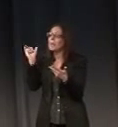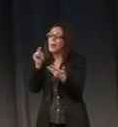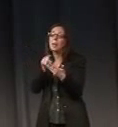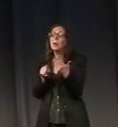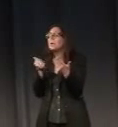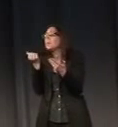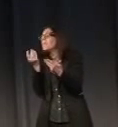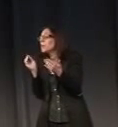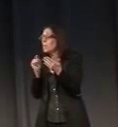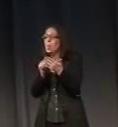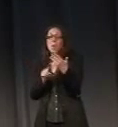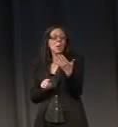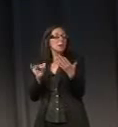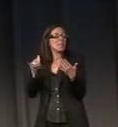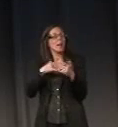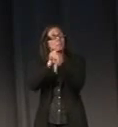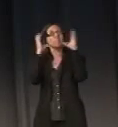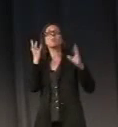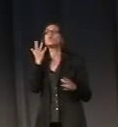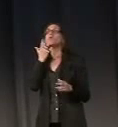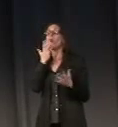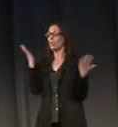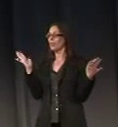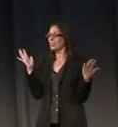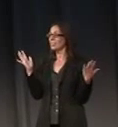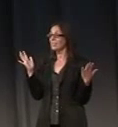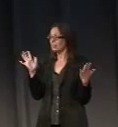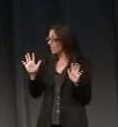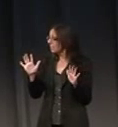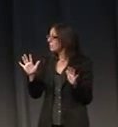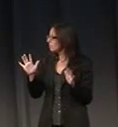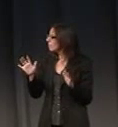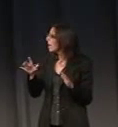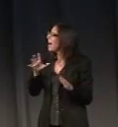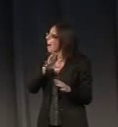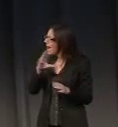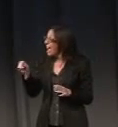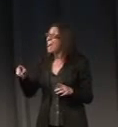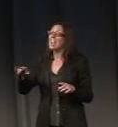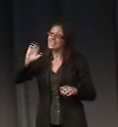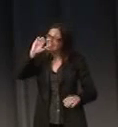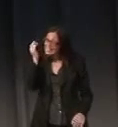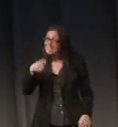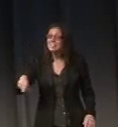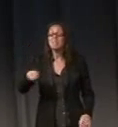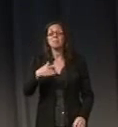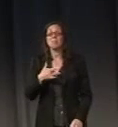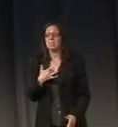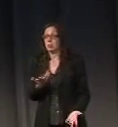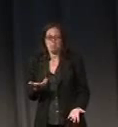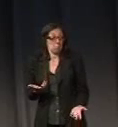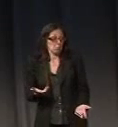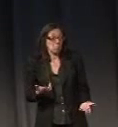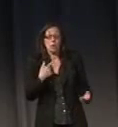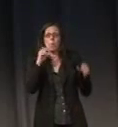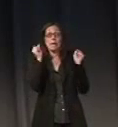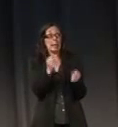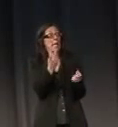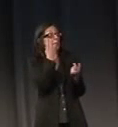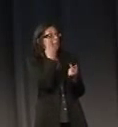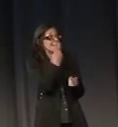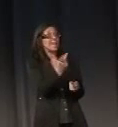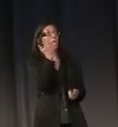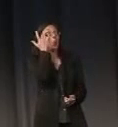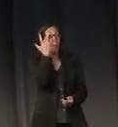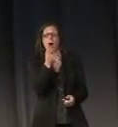as if these things are so perfectly endowed that we're all effortlessly able to see them, that those things must